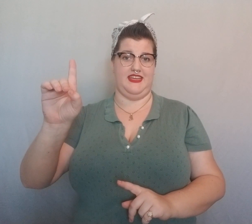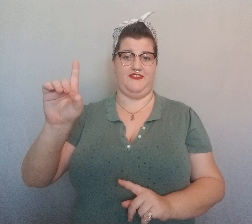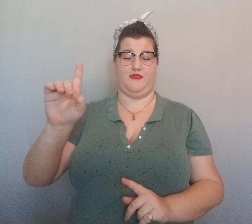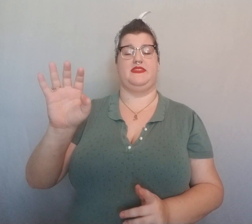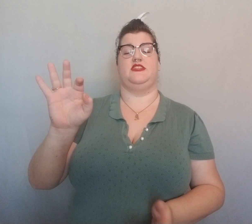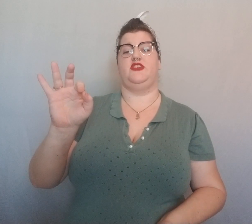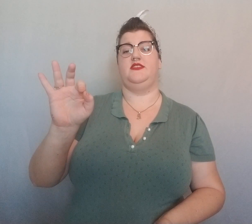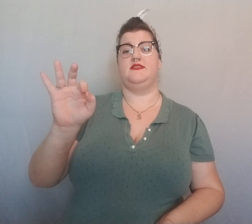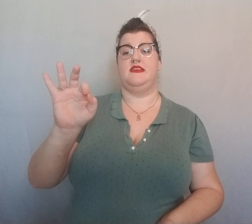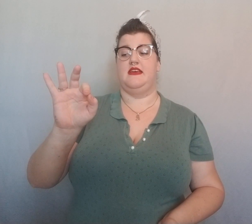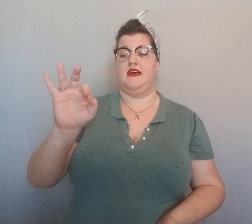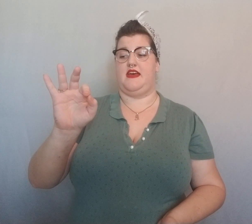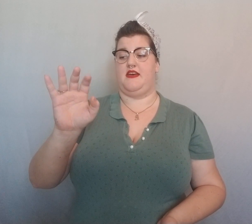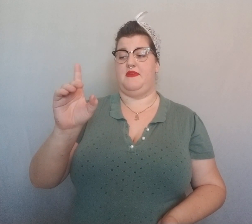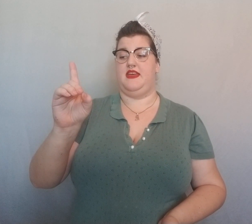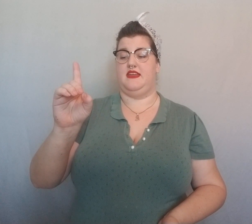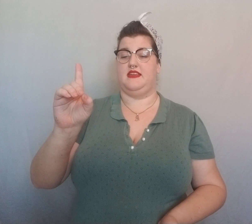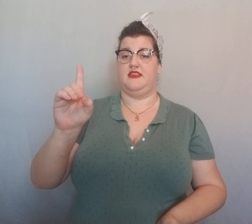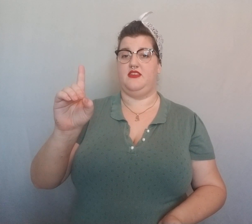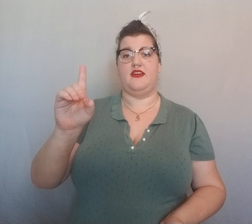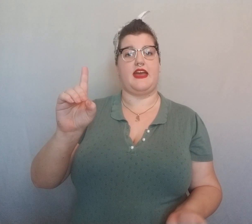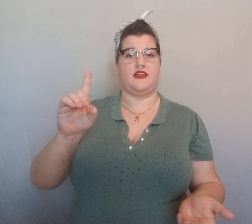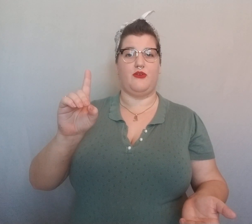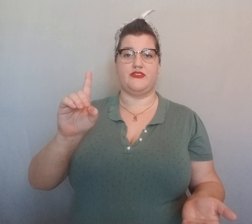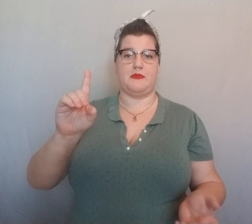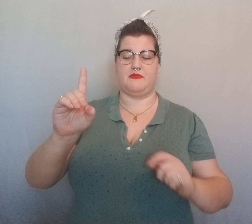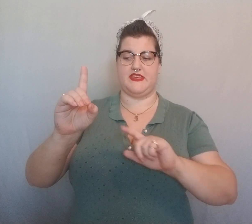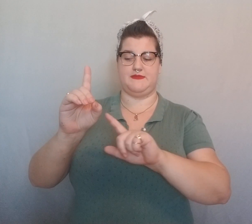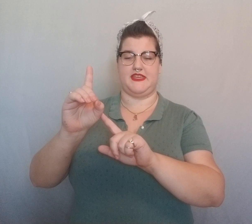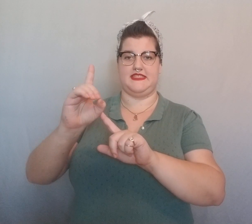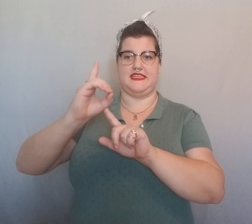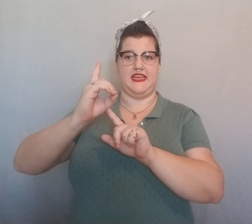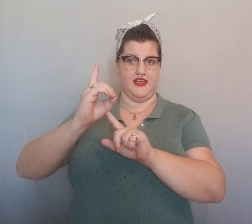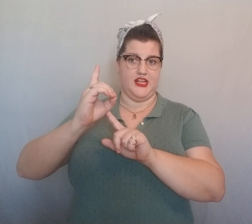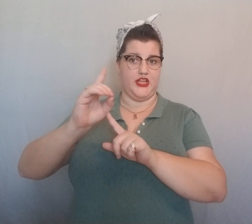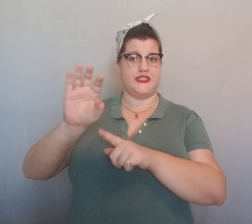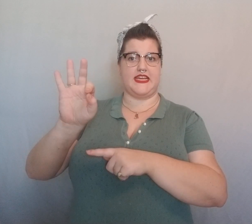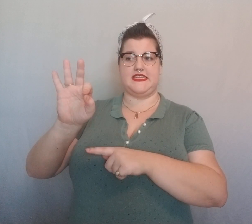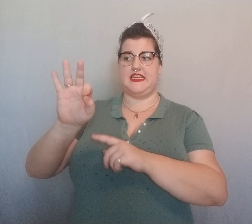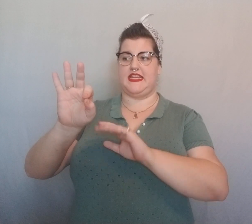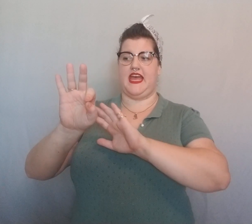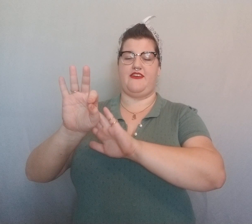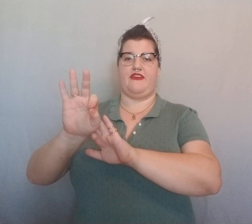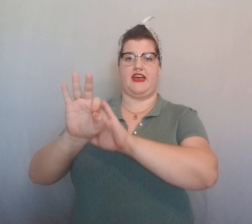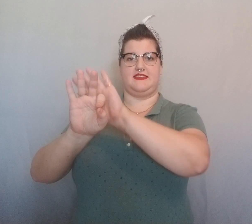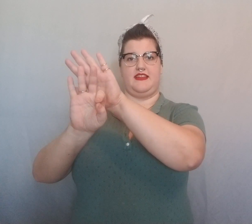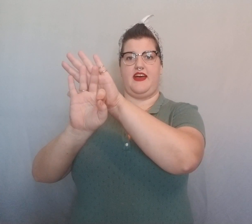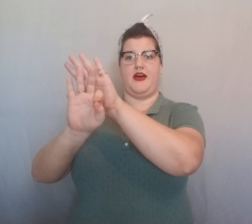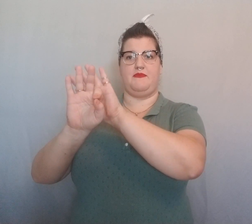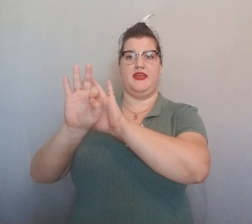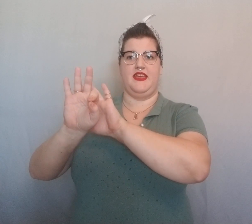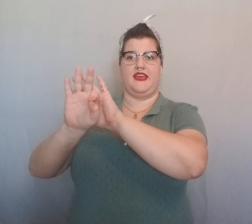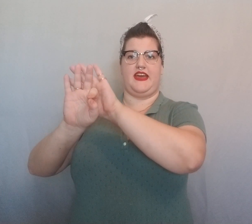different positions. I can always remember this because D looks like a D and F has the up kind of